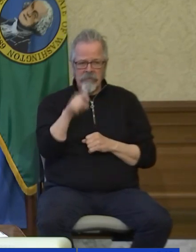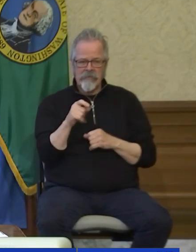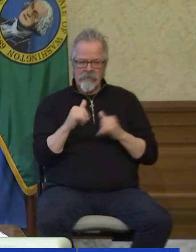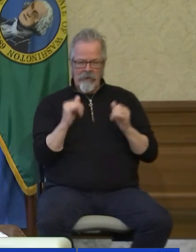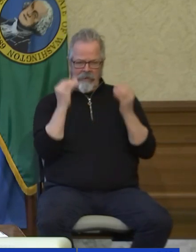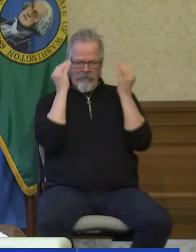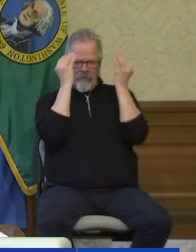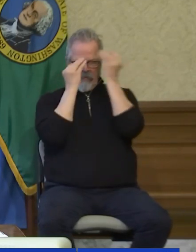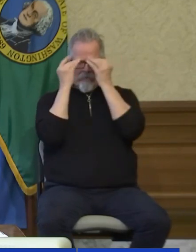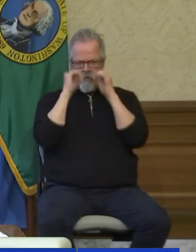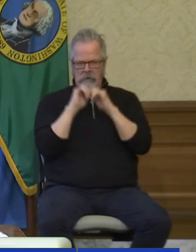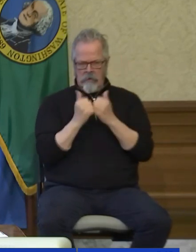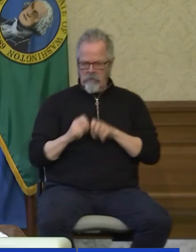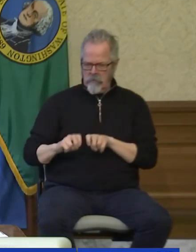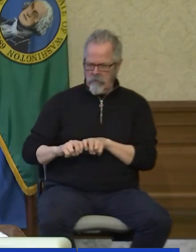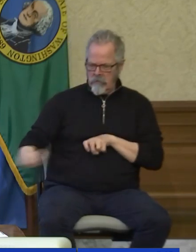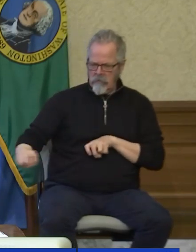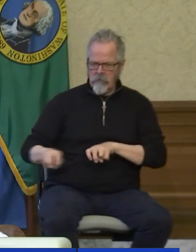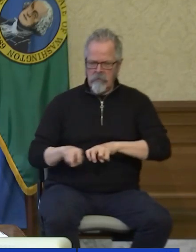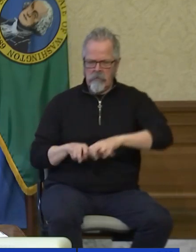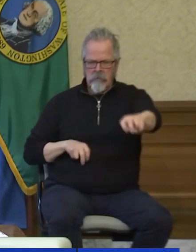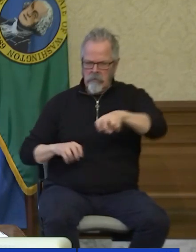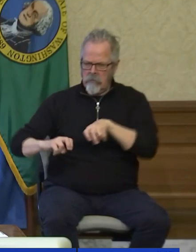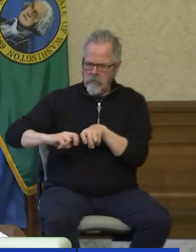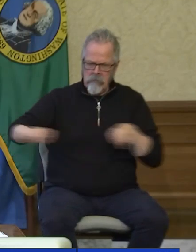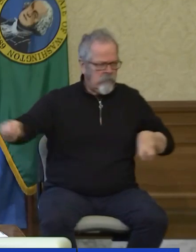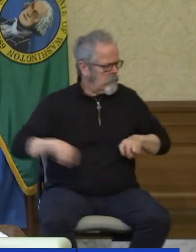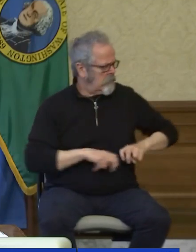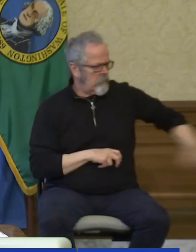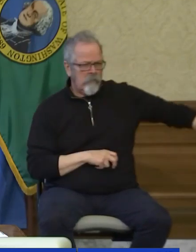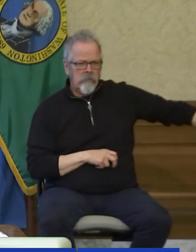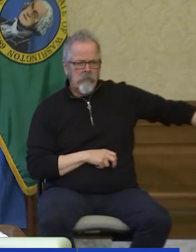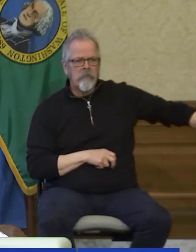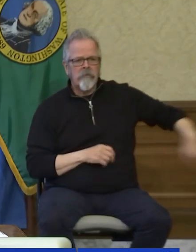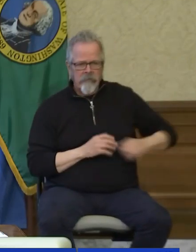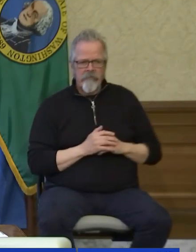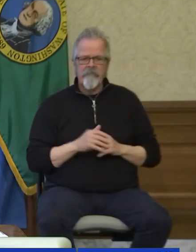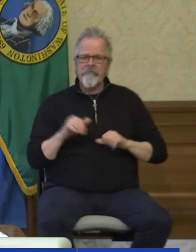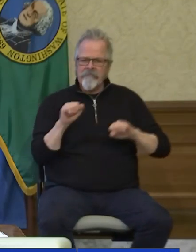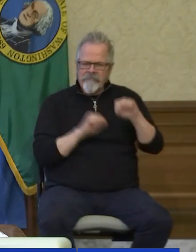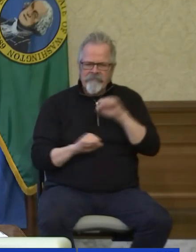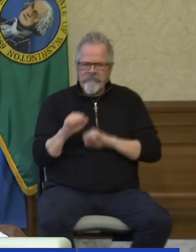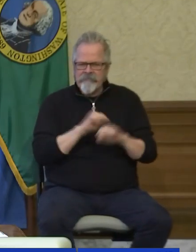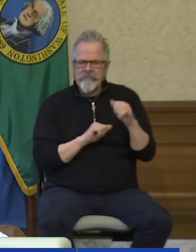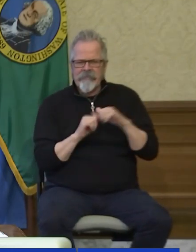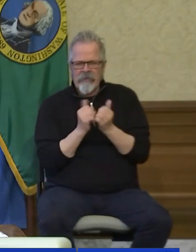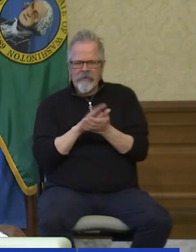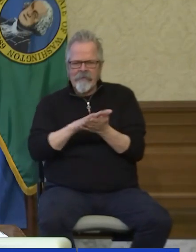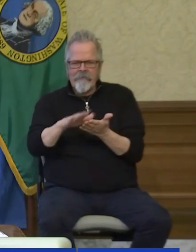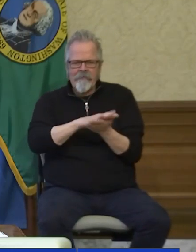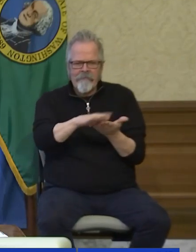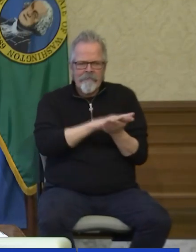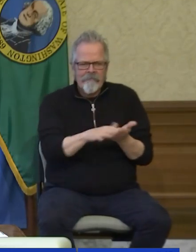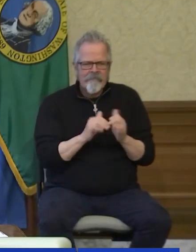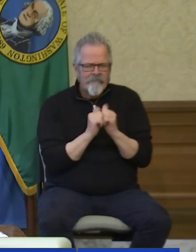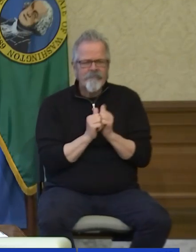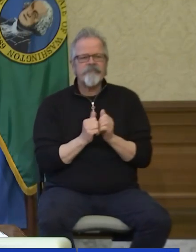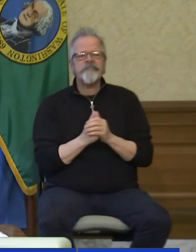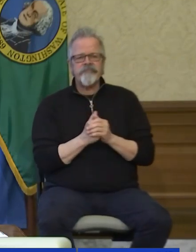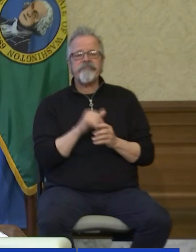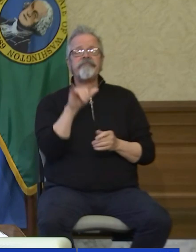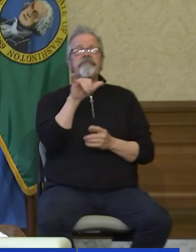and county jurisdictions, by law, can take they can put in place more strict restrictions for their